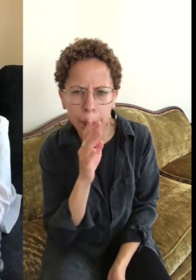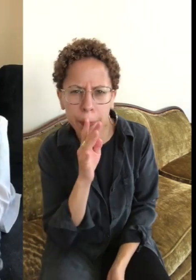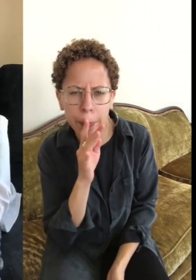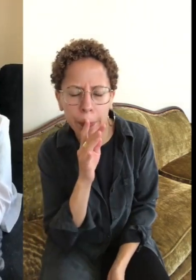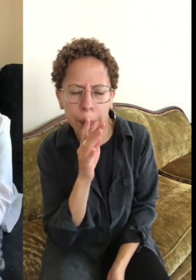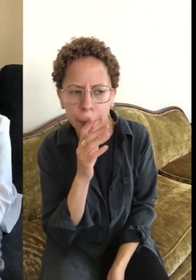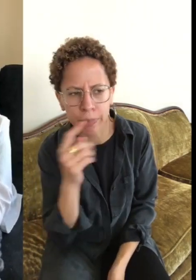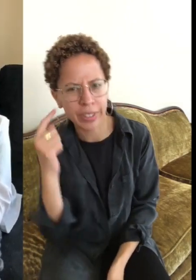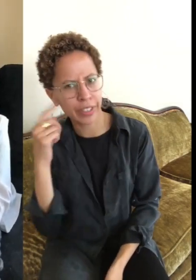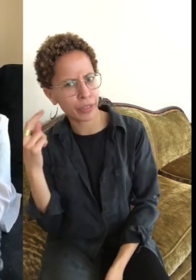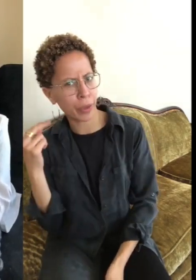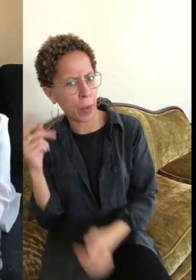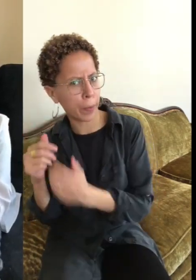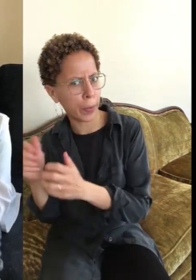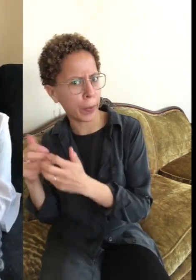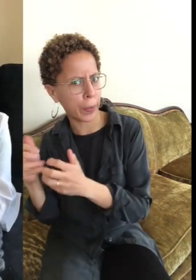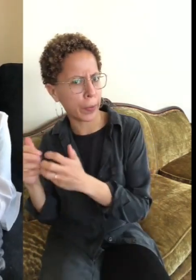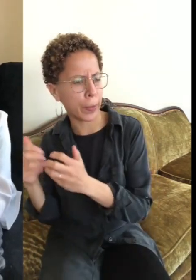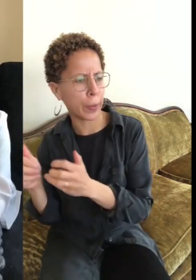What do they mean?